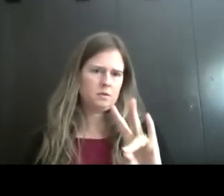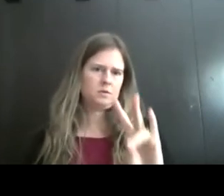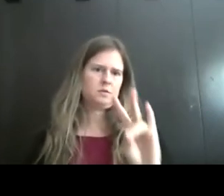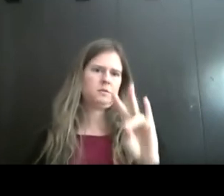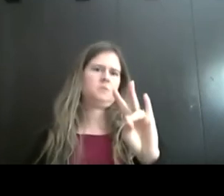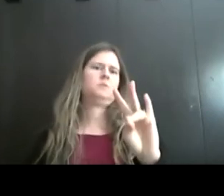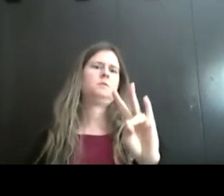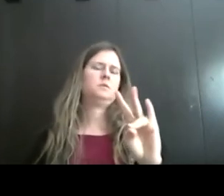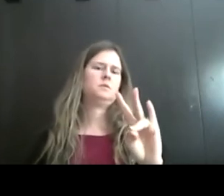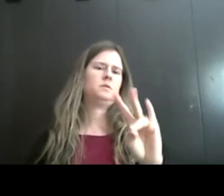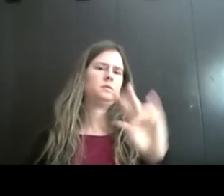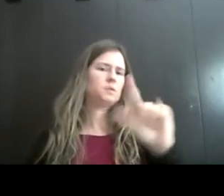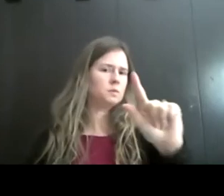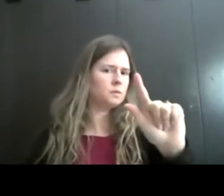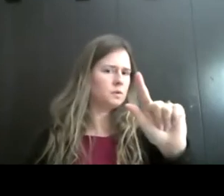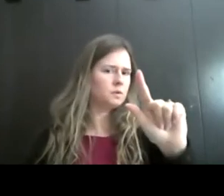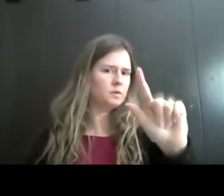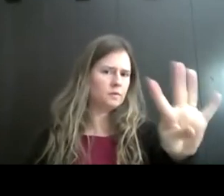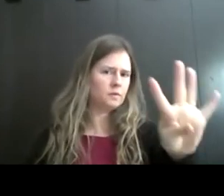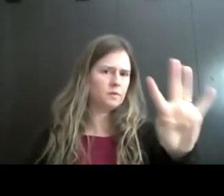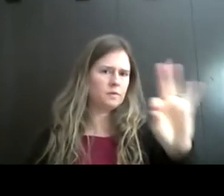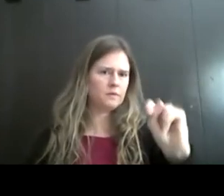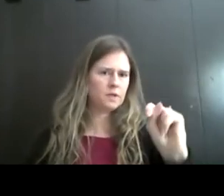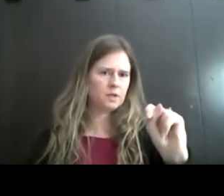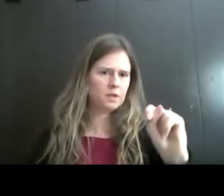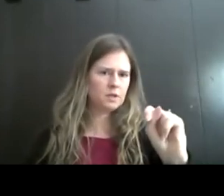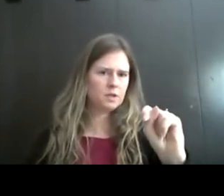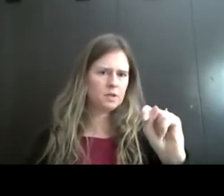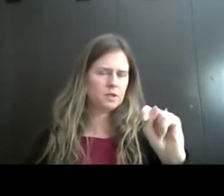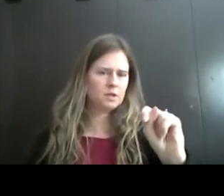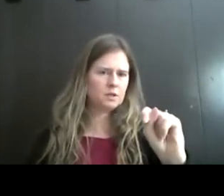She's 24 feet. I hope I'm not getting too much glare from the light.